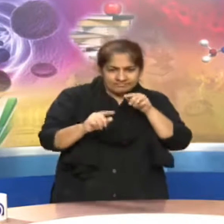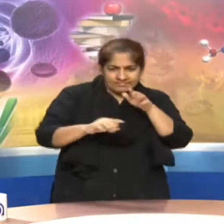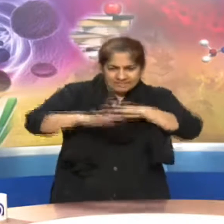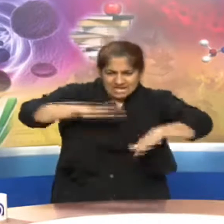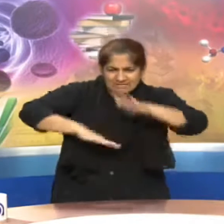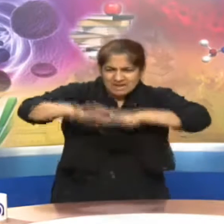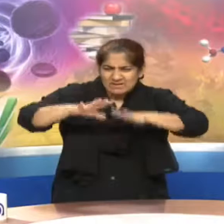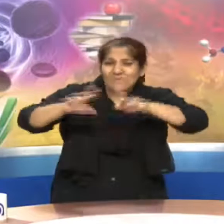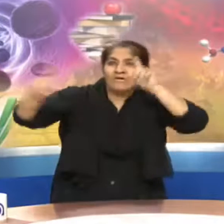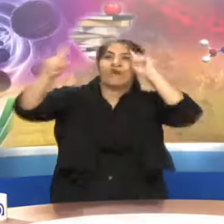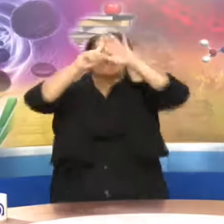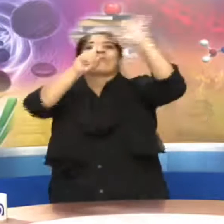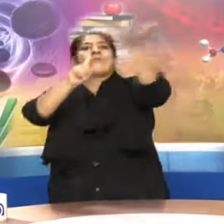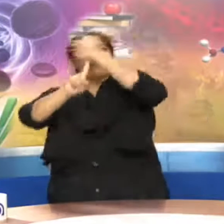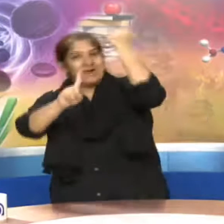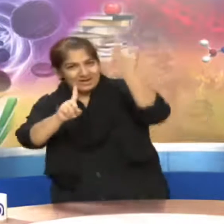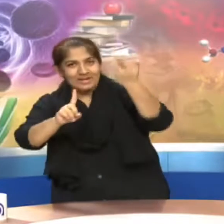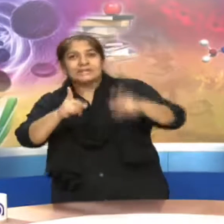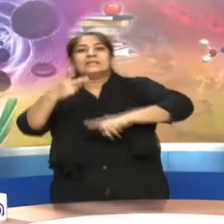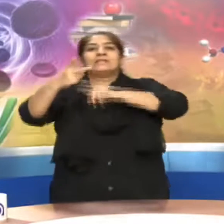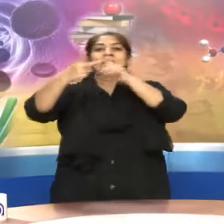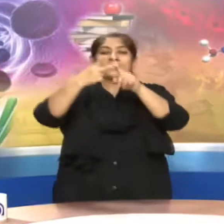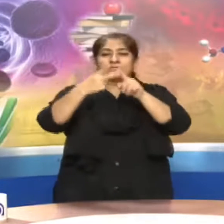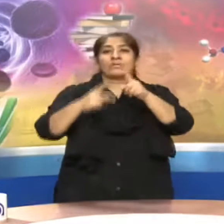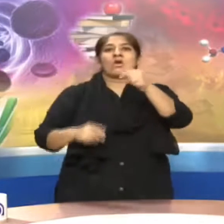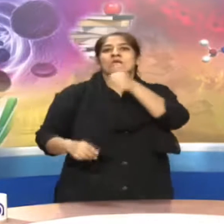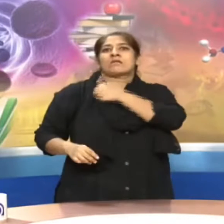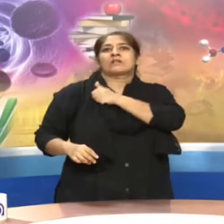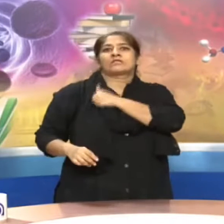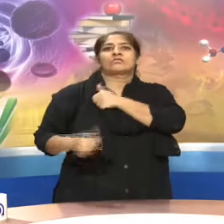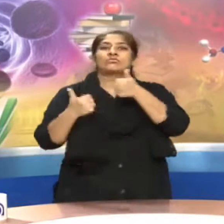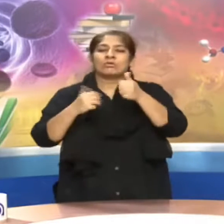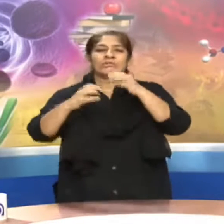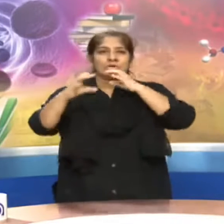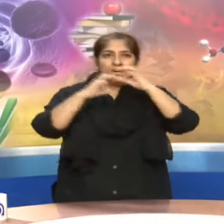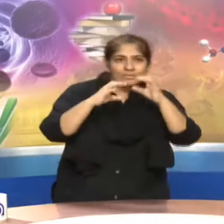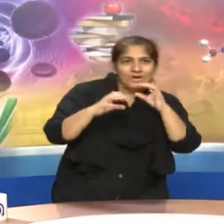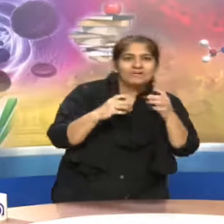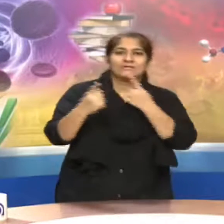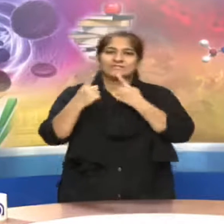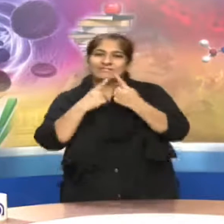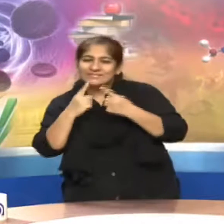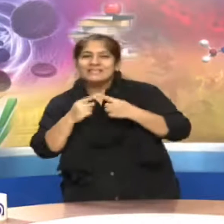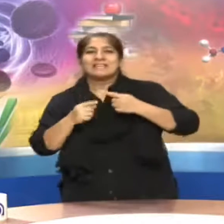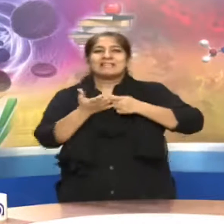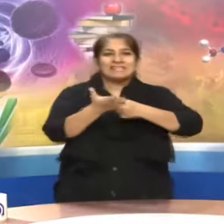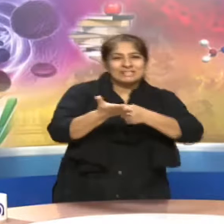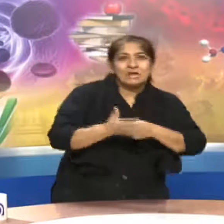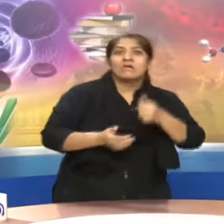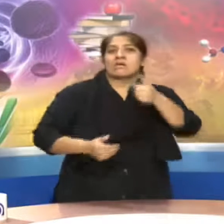motivation is really important for achieving our goals, and also it helps us